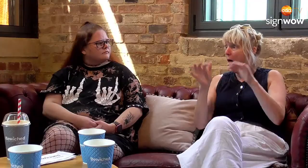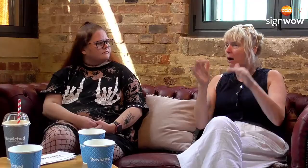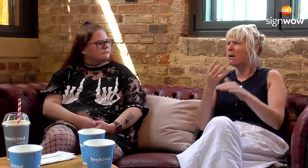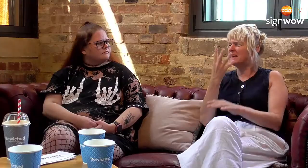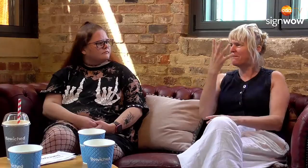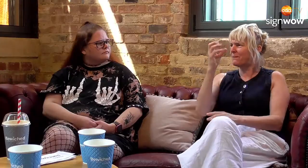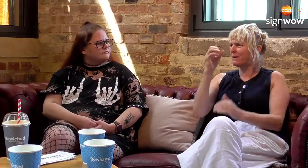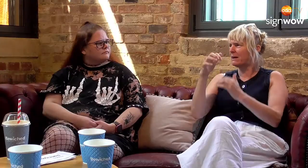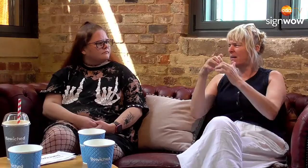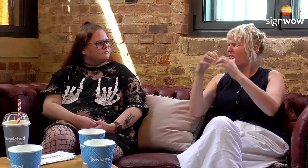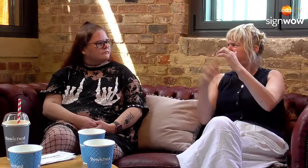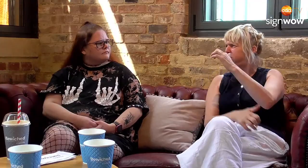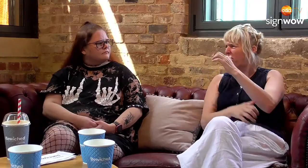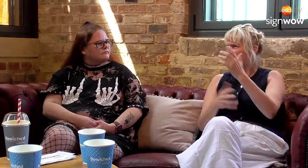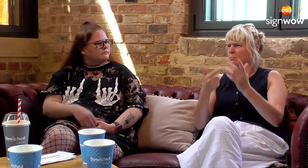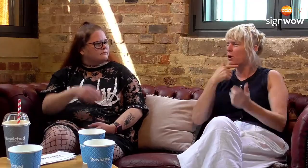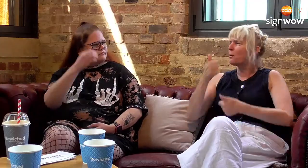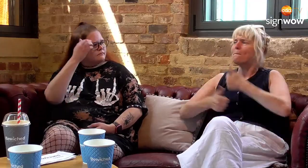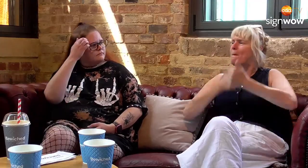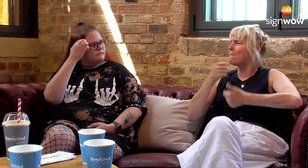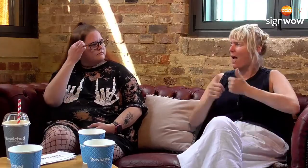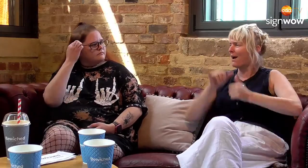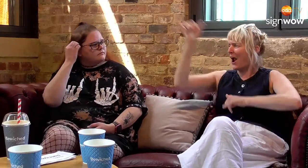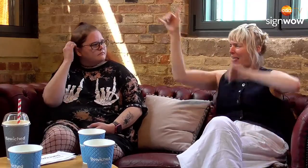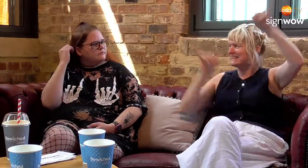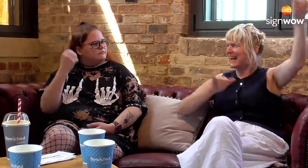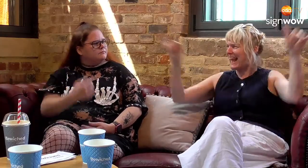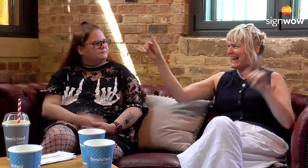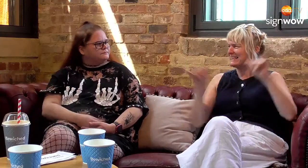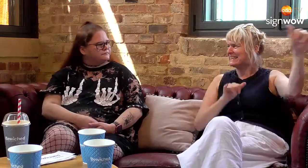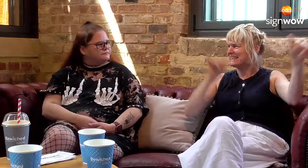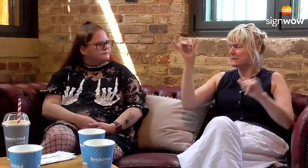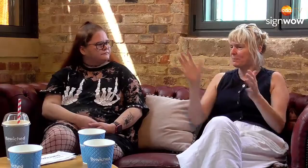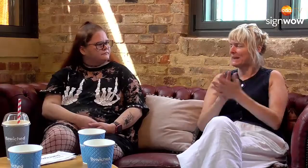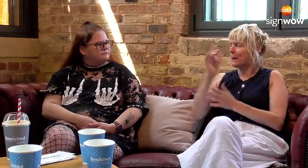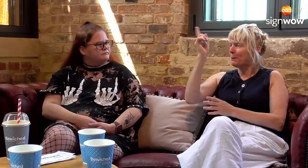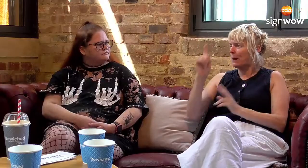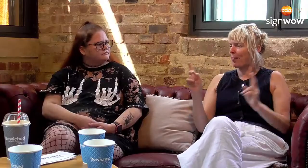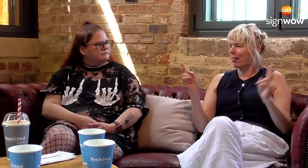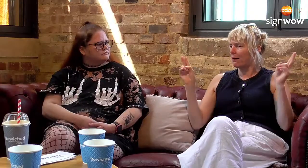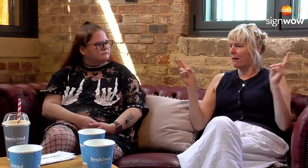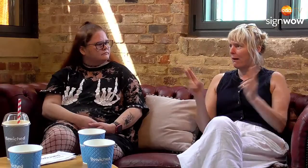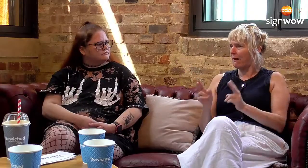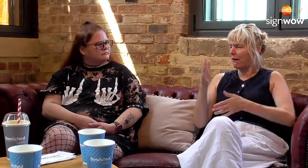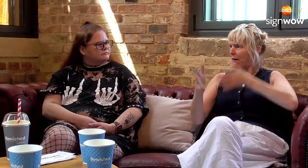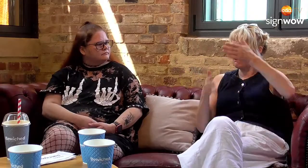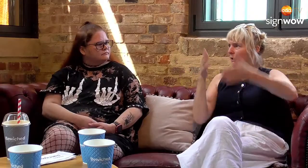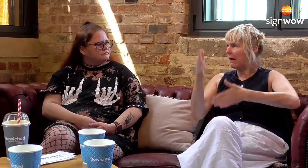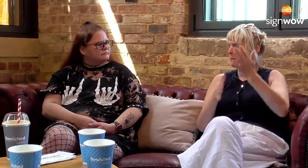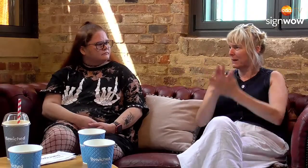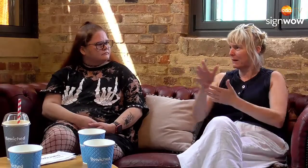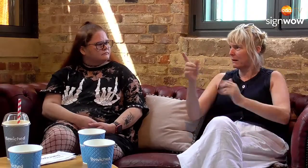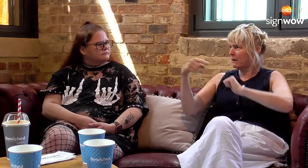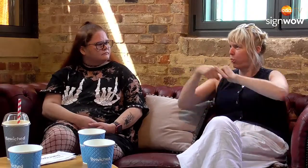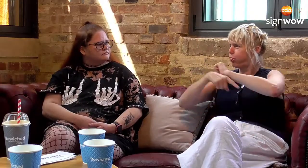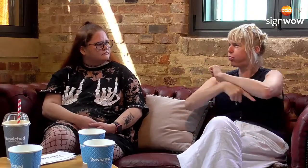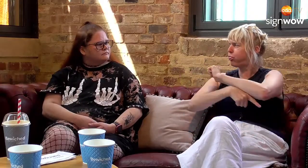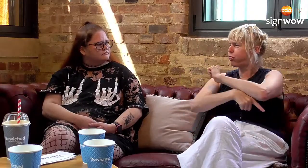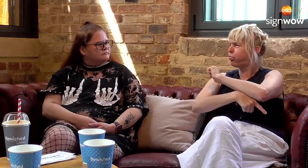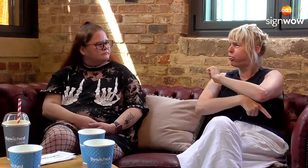1900s, maybe 1940s onwards, it became quite popular. But then obviously after that, people went abroad more for holidays, so it kind